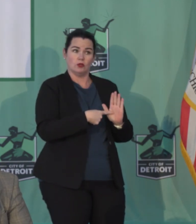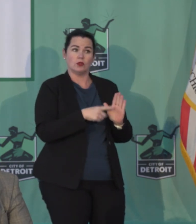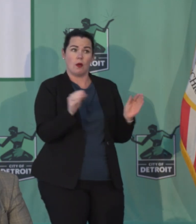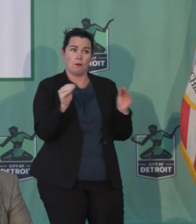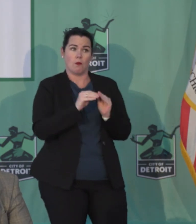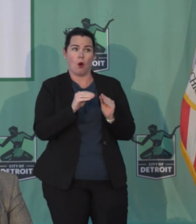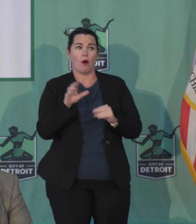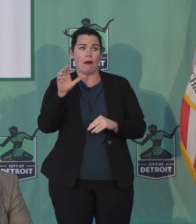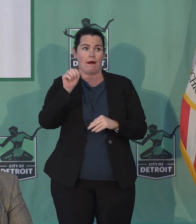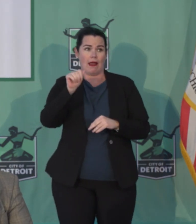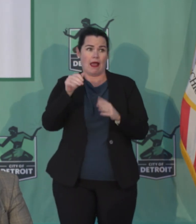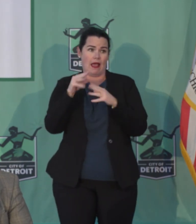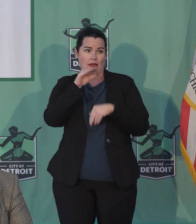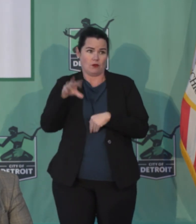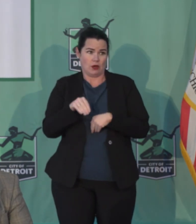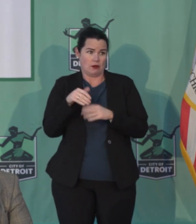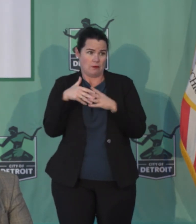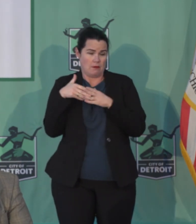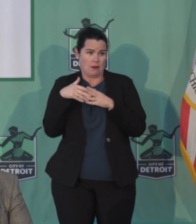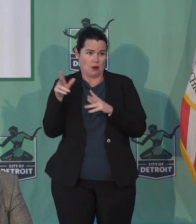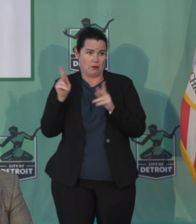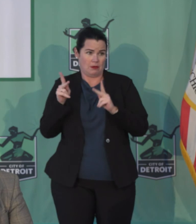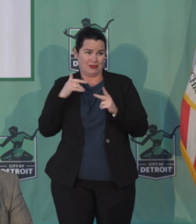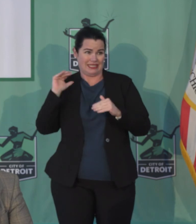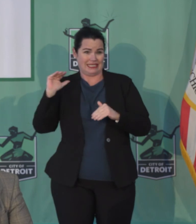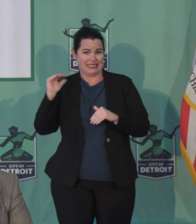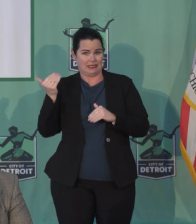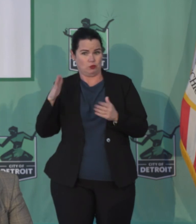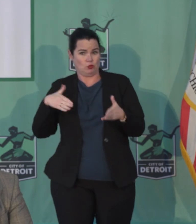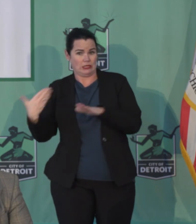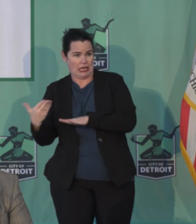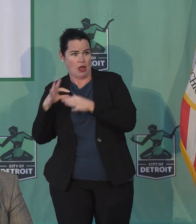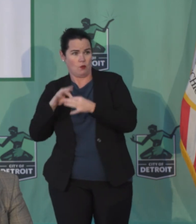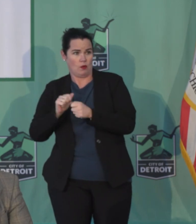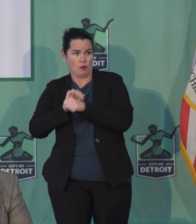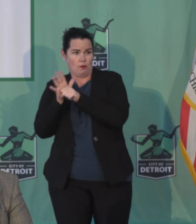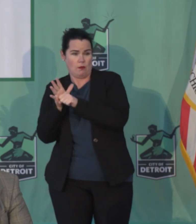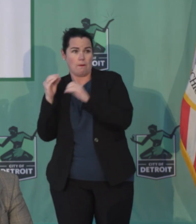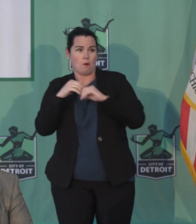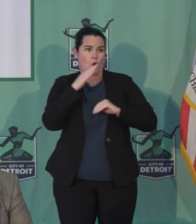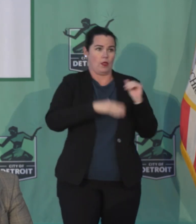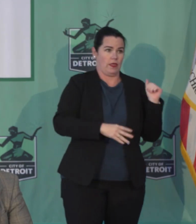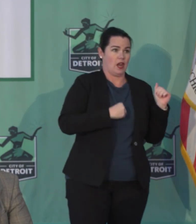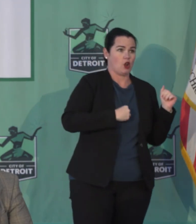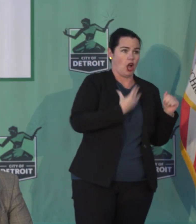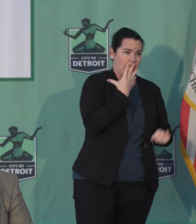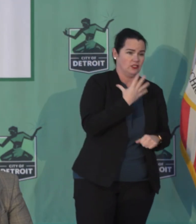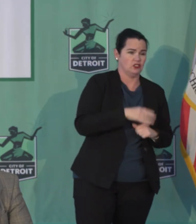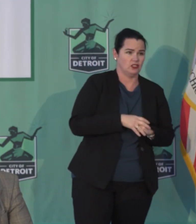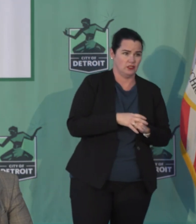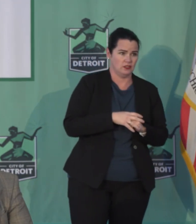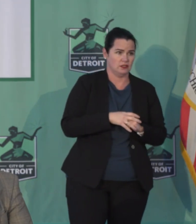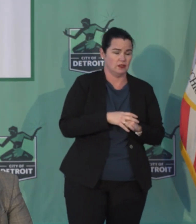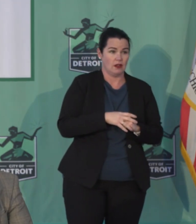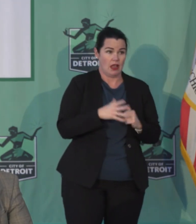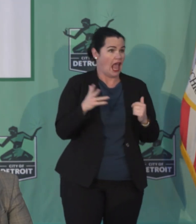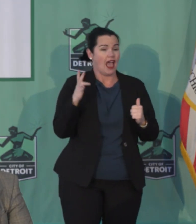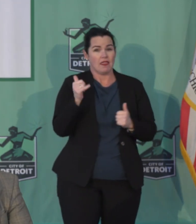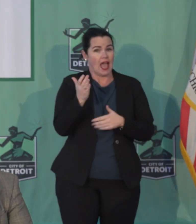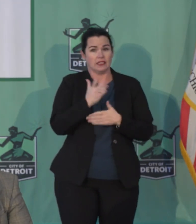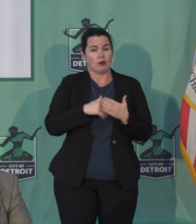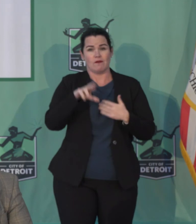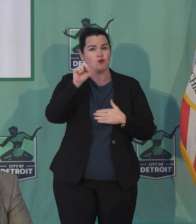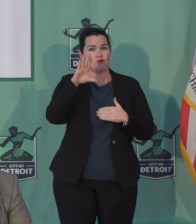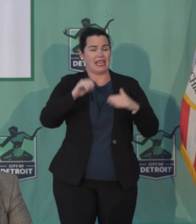African Americans than Caucasians. And this is part of the racial inequity